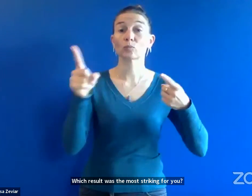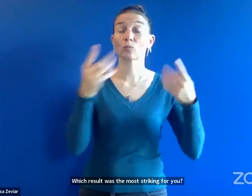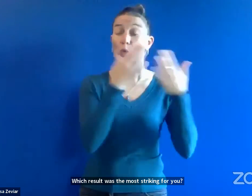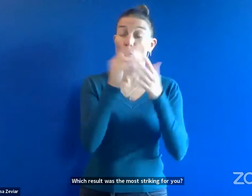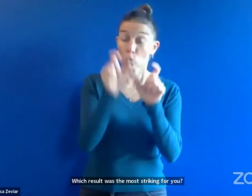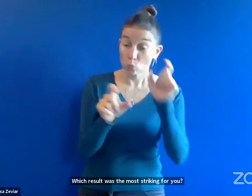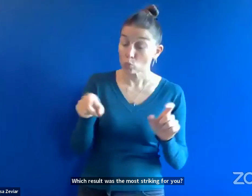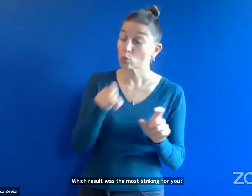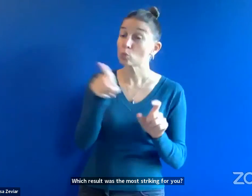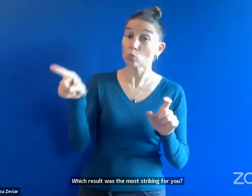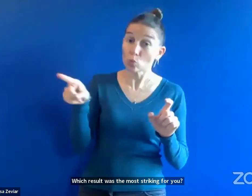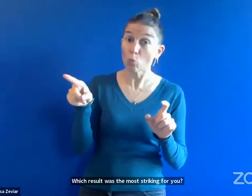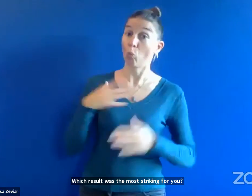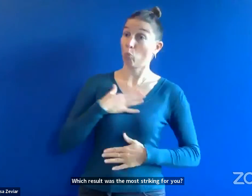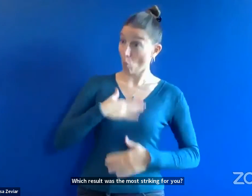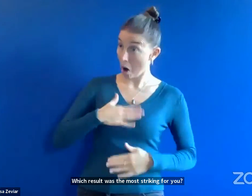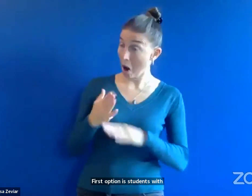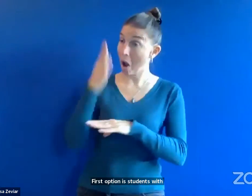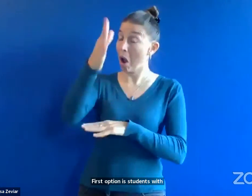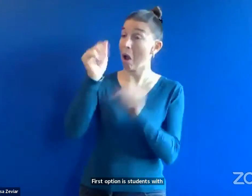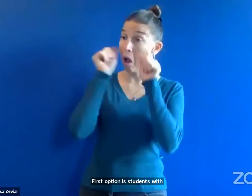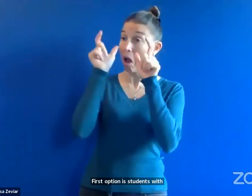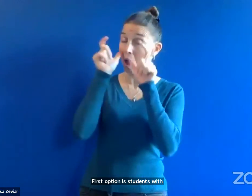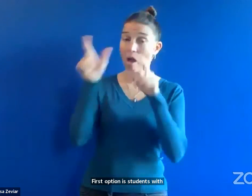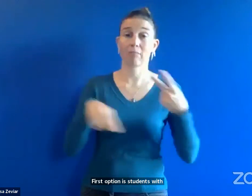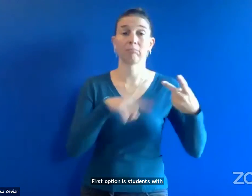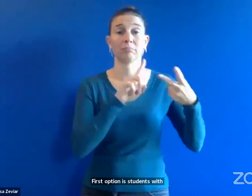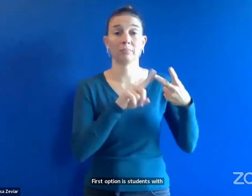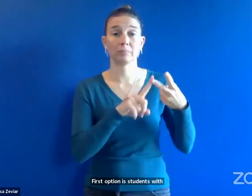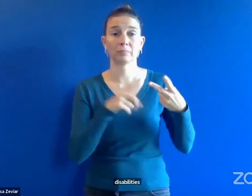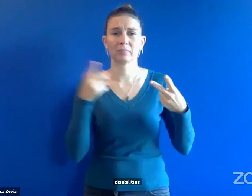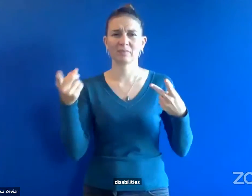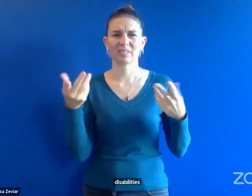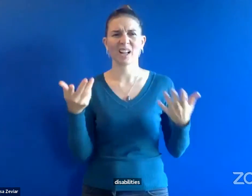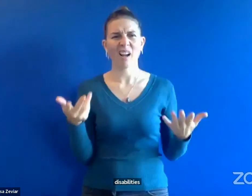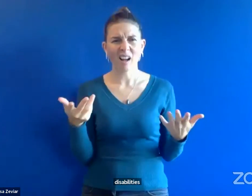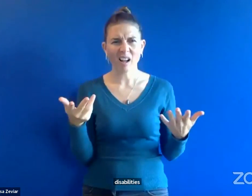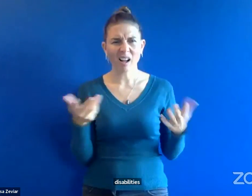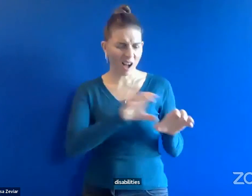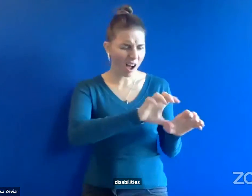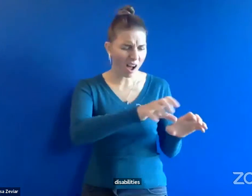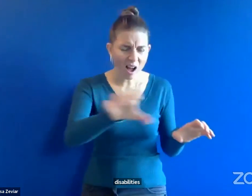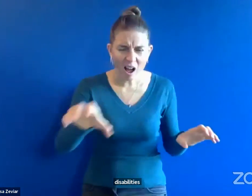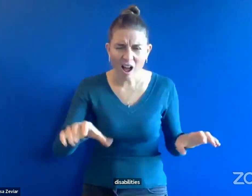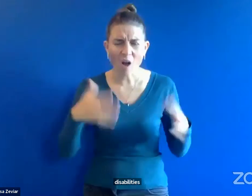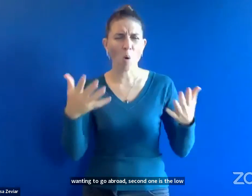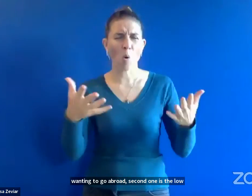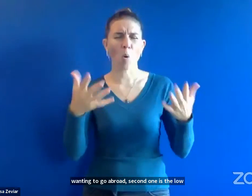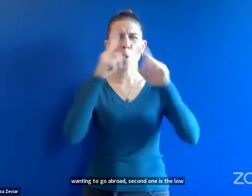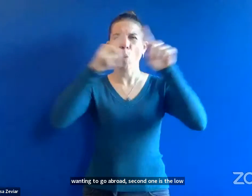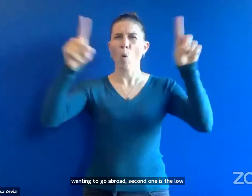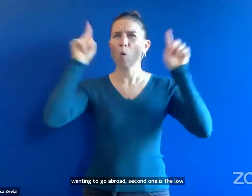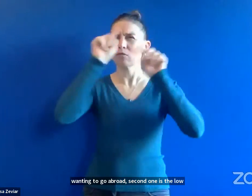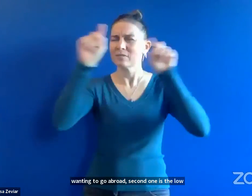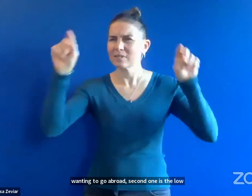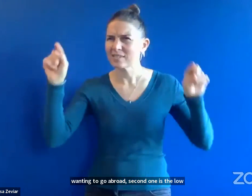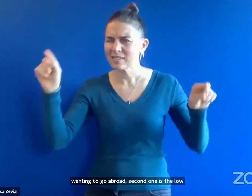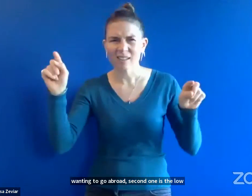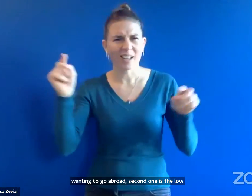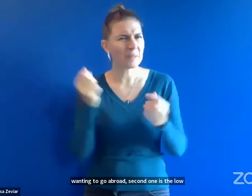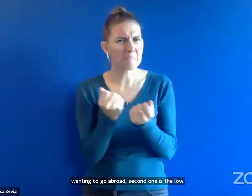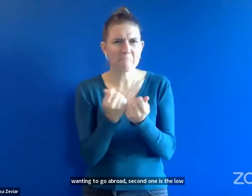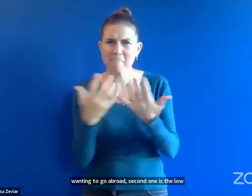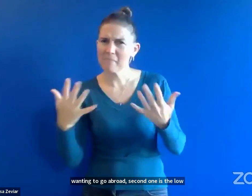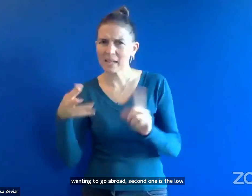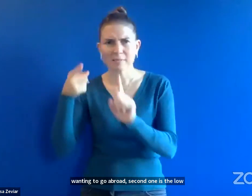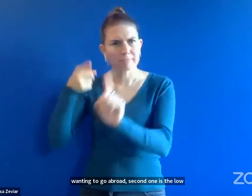want to go abroad. Second one is the low number of countries or higher education institutions who have specific targets